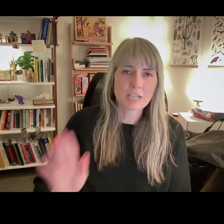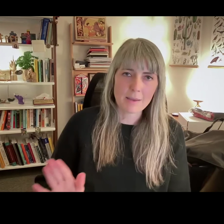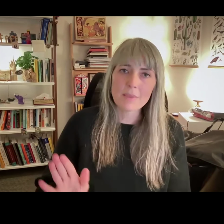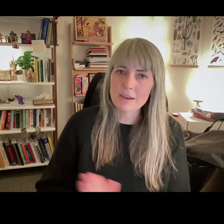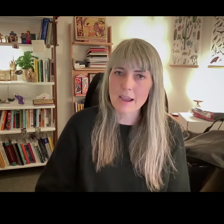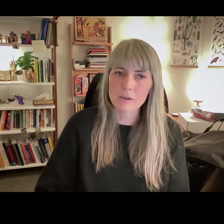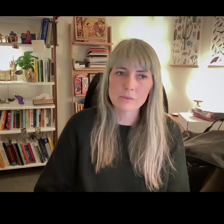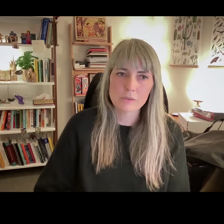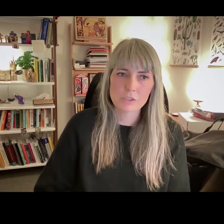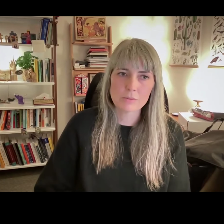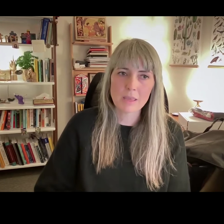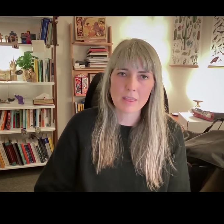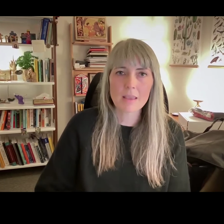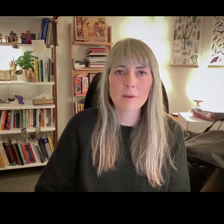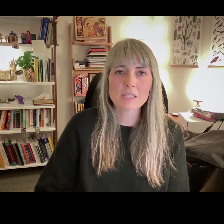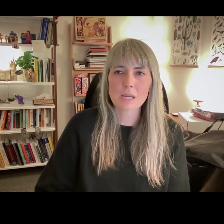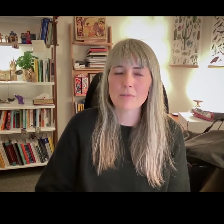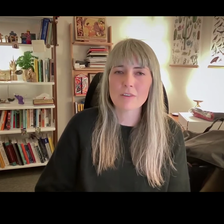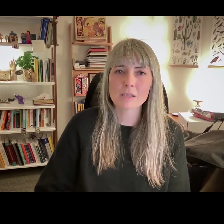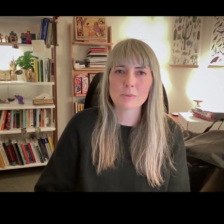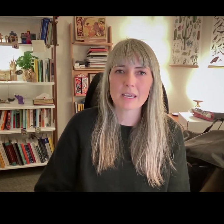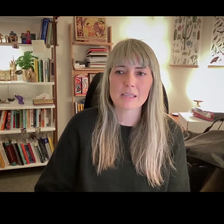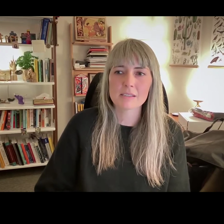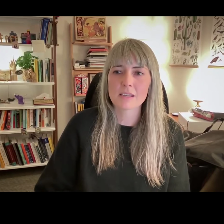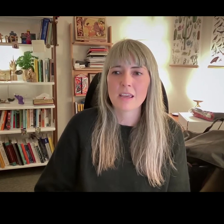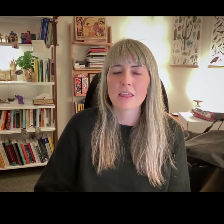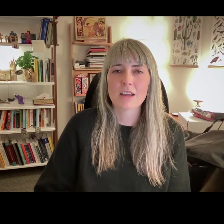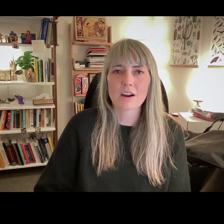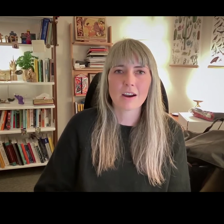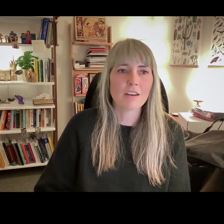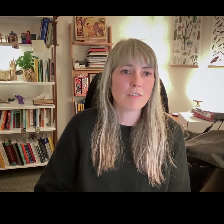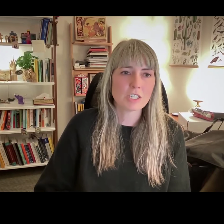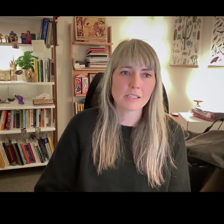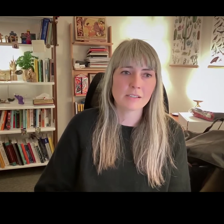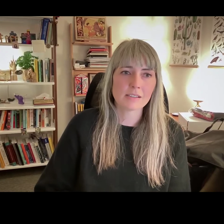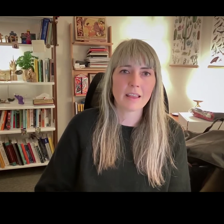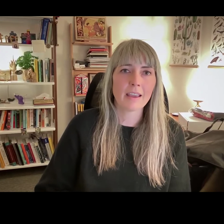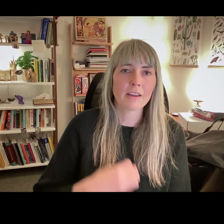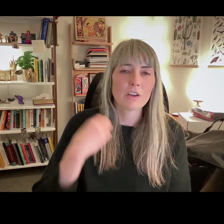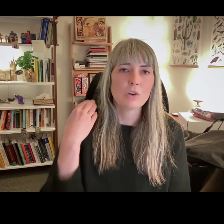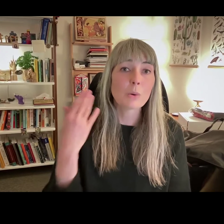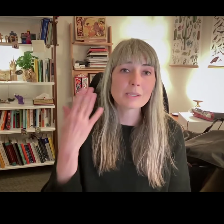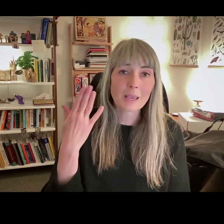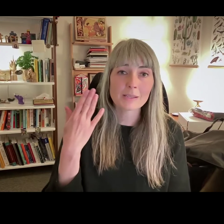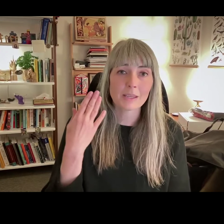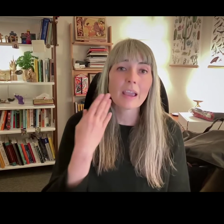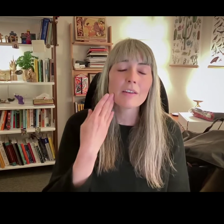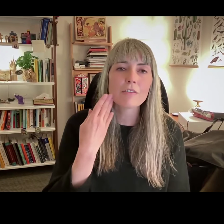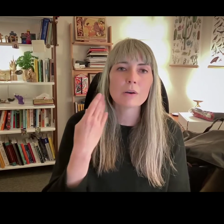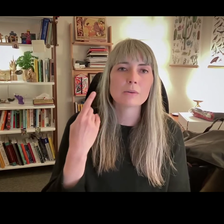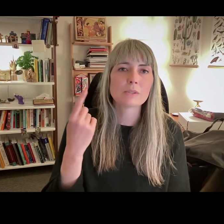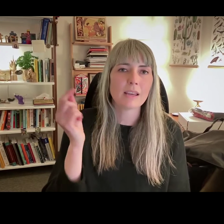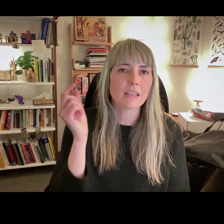pero creo better que por time than ahora now no hay to un be mejor thinking about momento these que kind of ahora things because para there are tomar en innovations cuenta like esto, noise porque hay